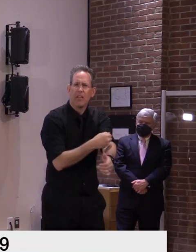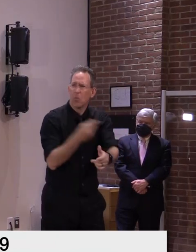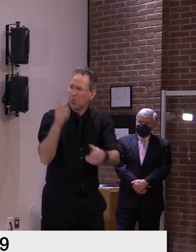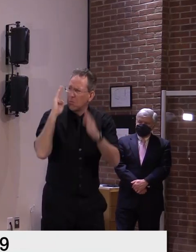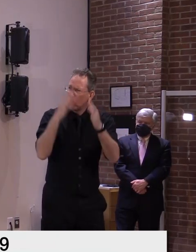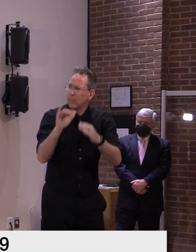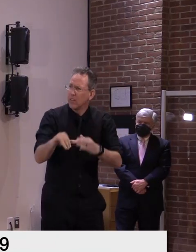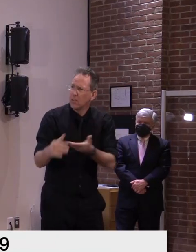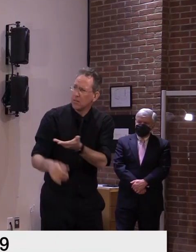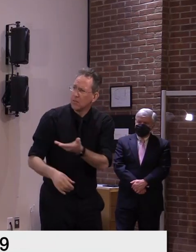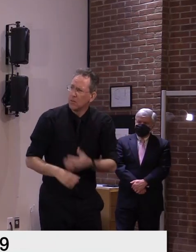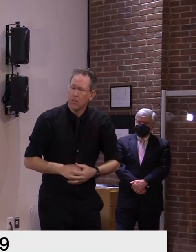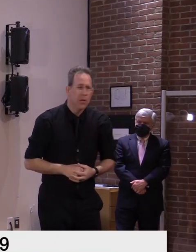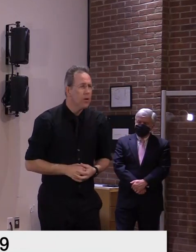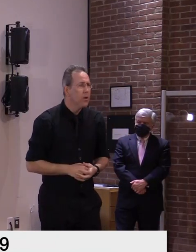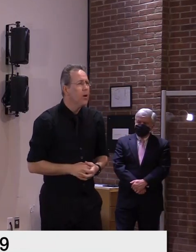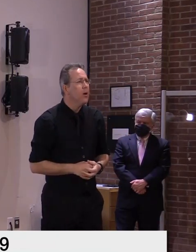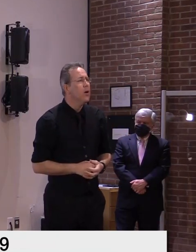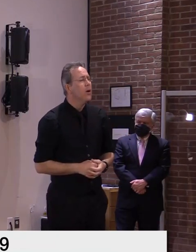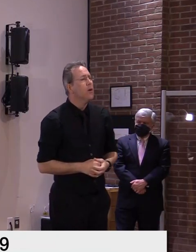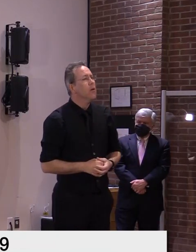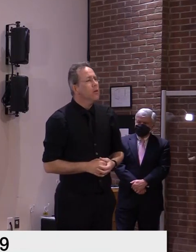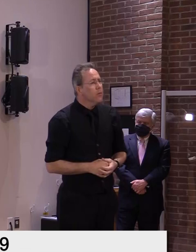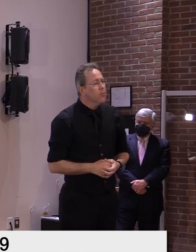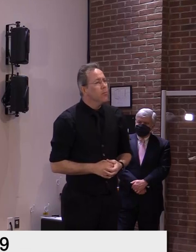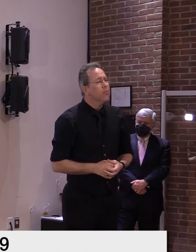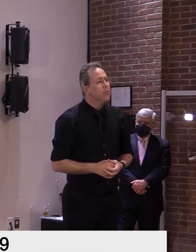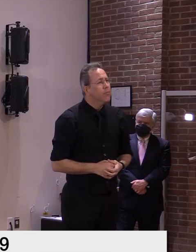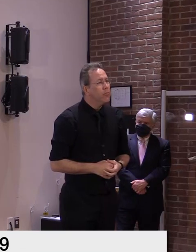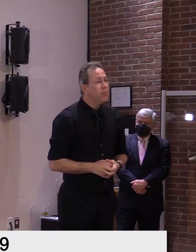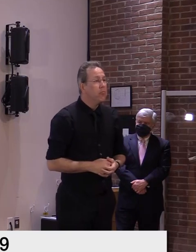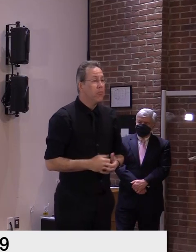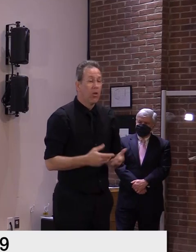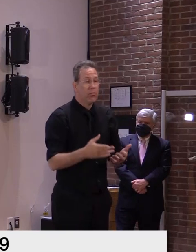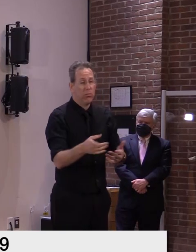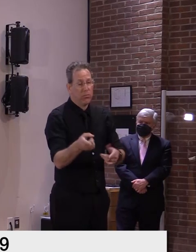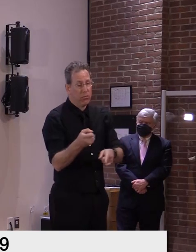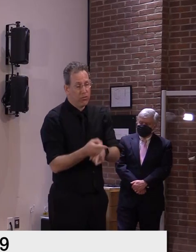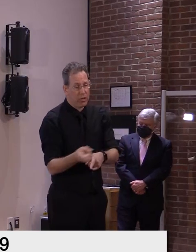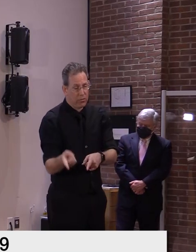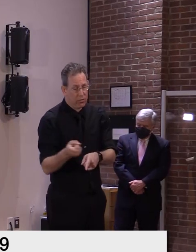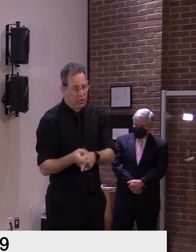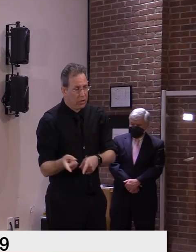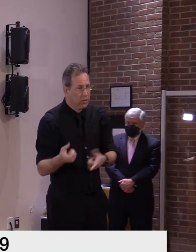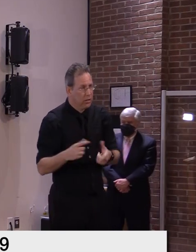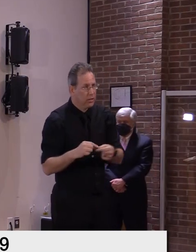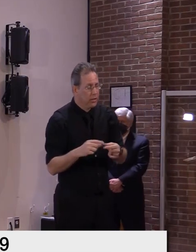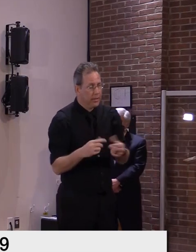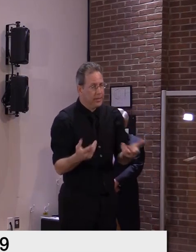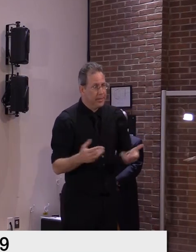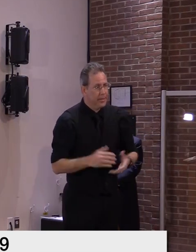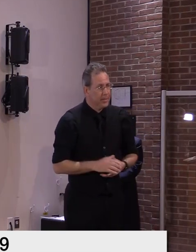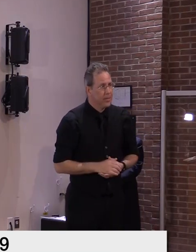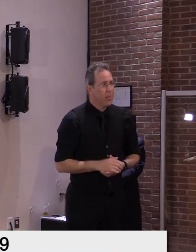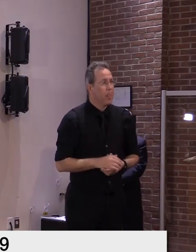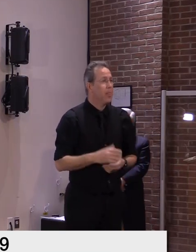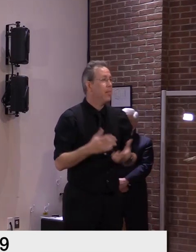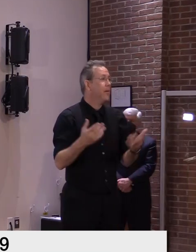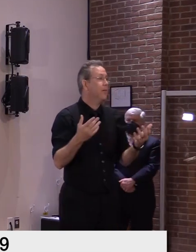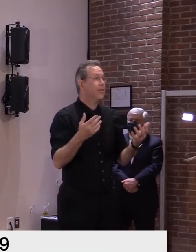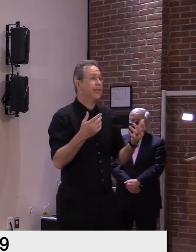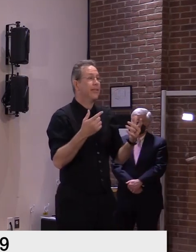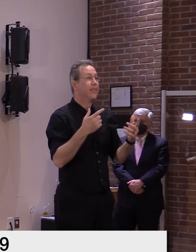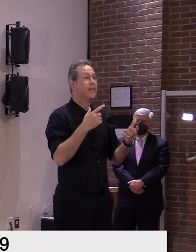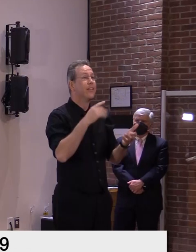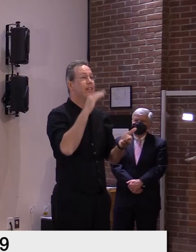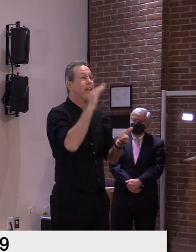on the head there. It's really, the bottom line is there are less people in an older demographic